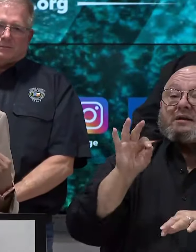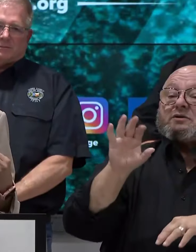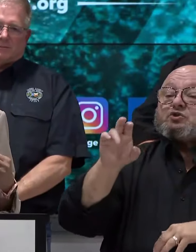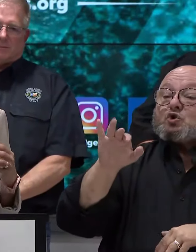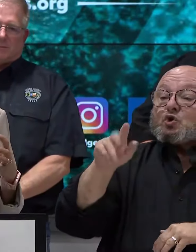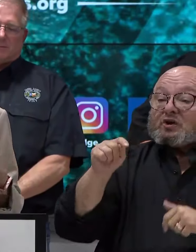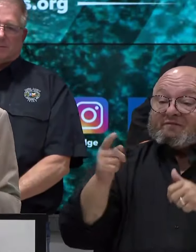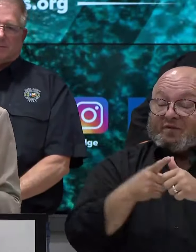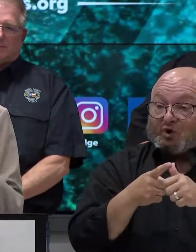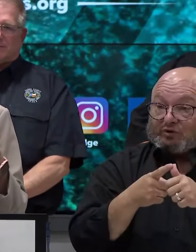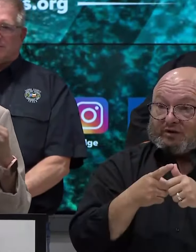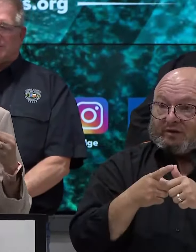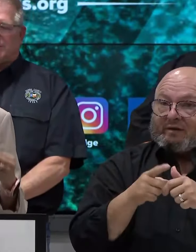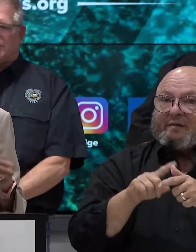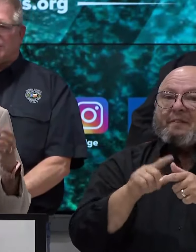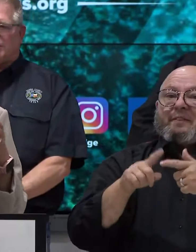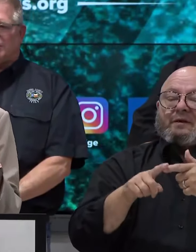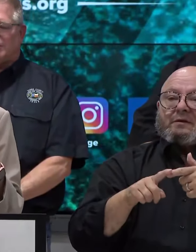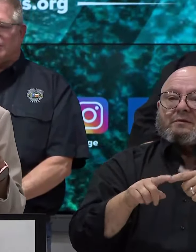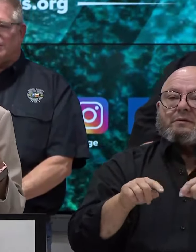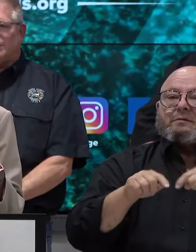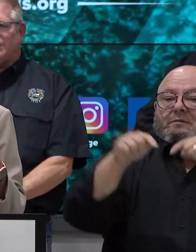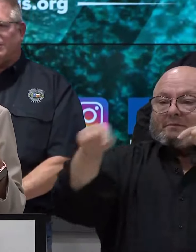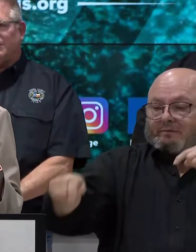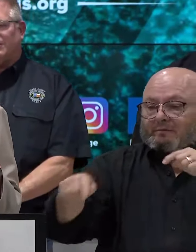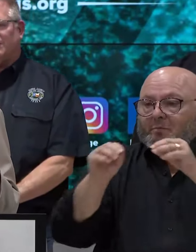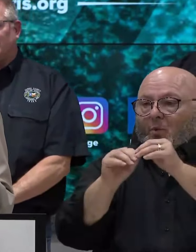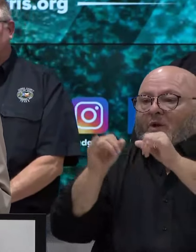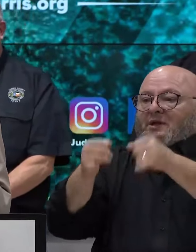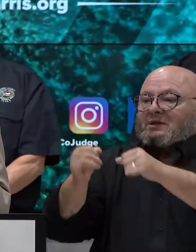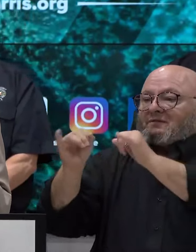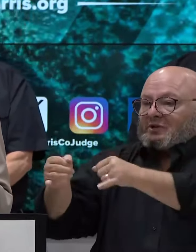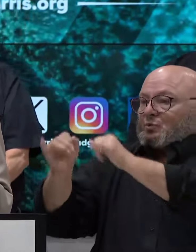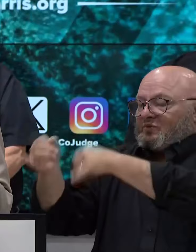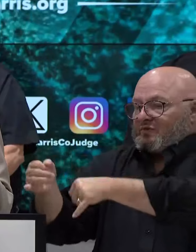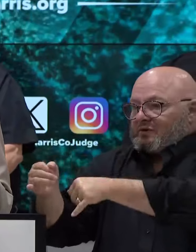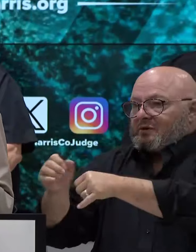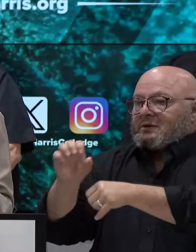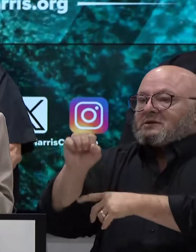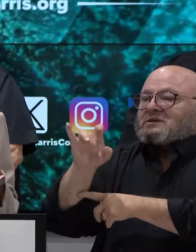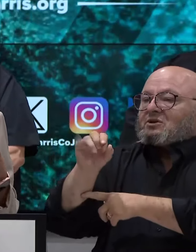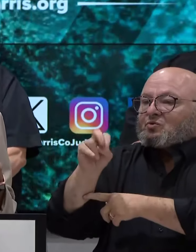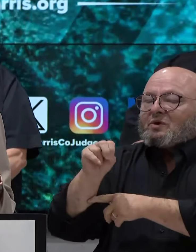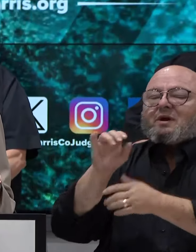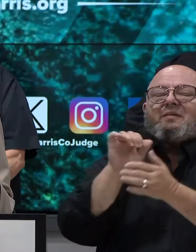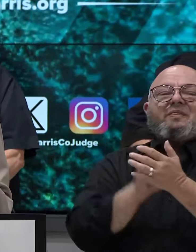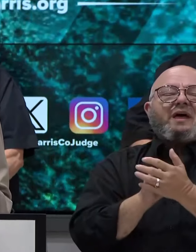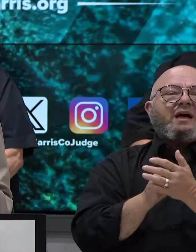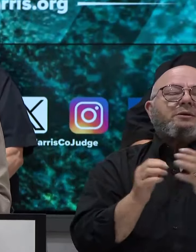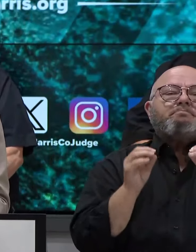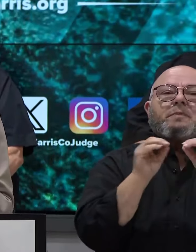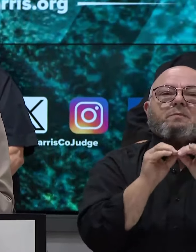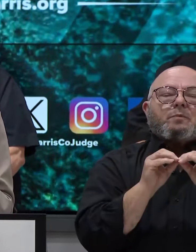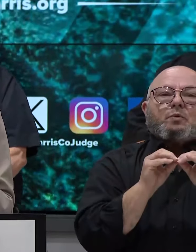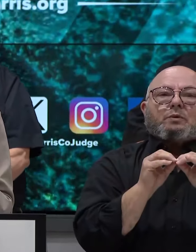circuit first, right? And then we start going down to the more individualized sections that are more